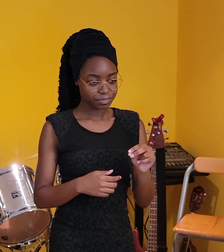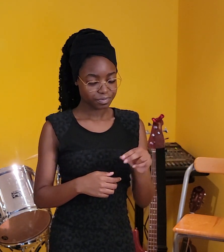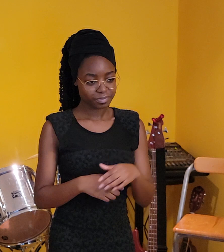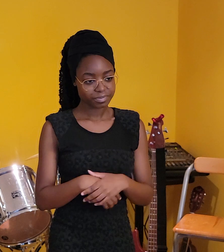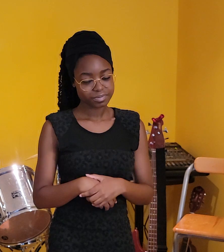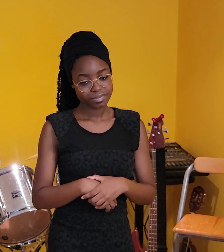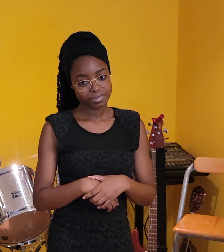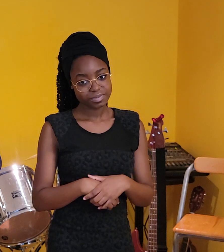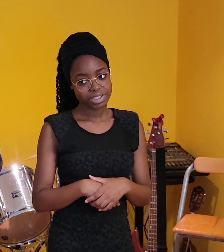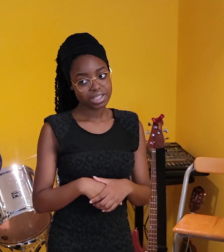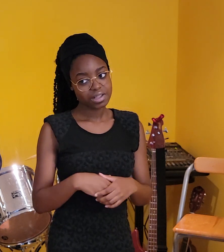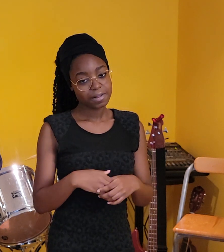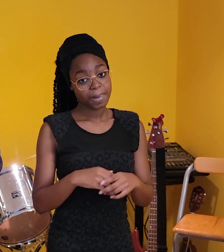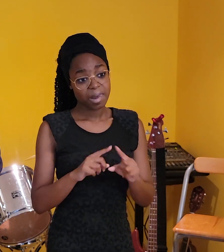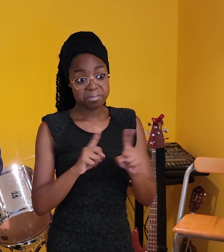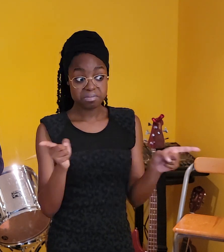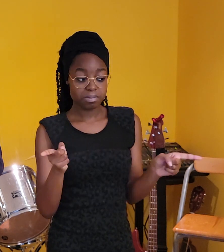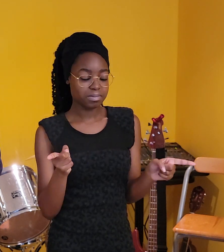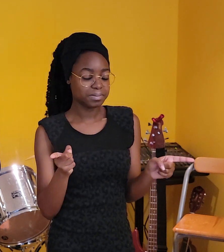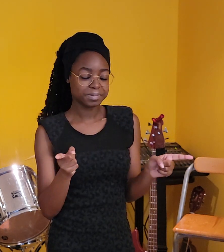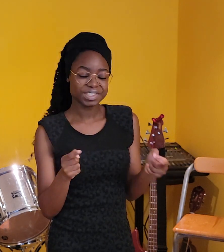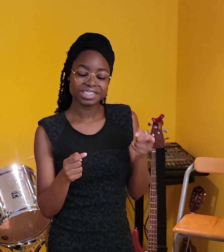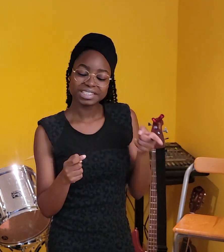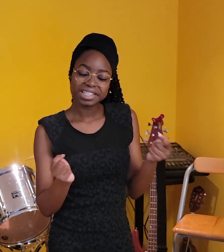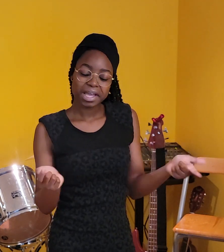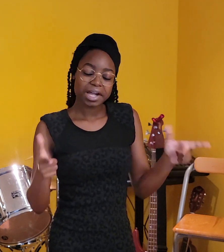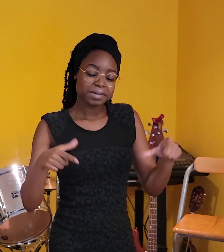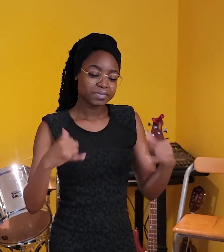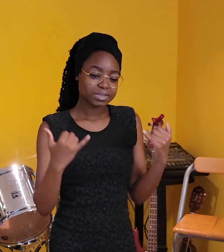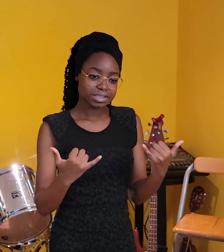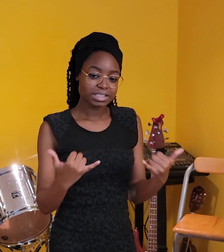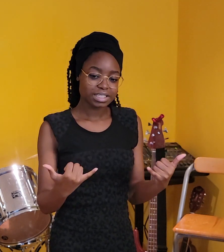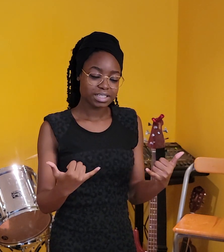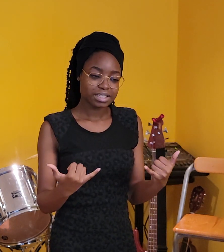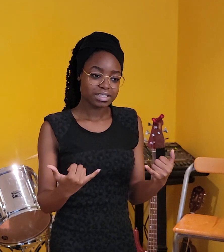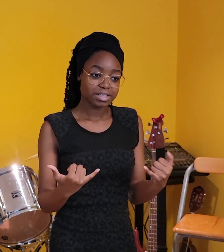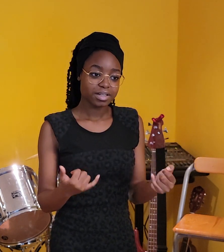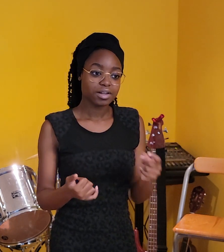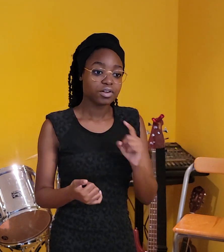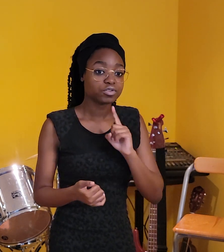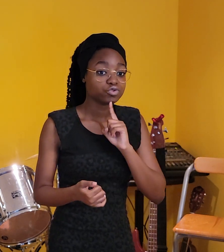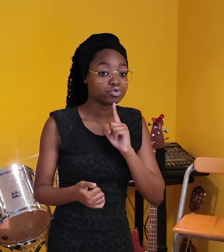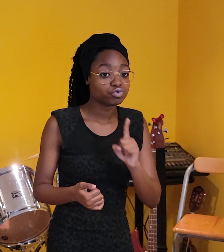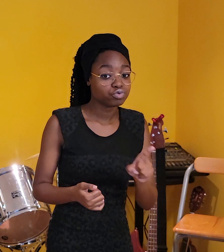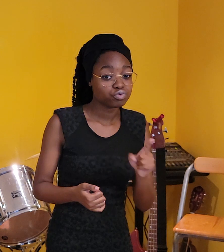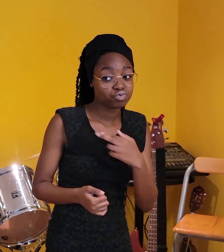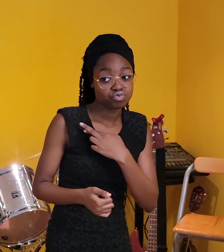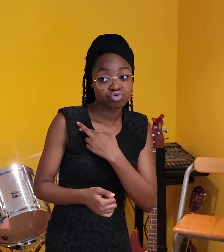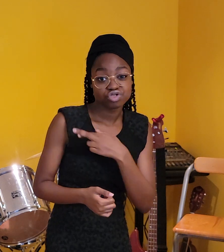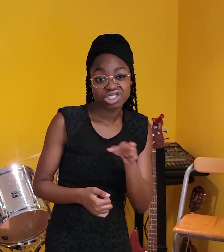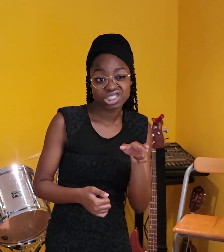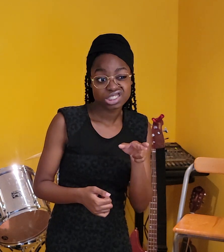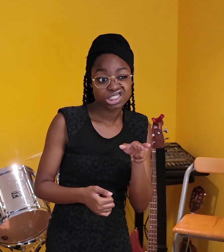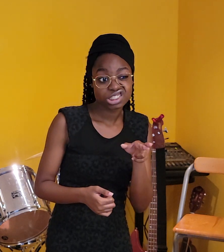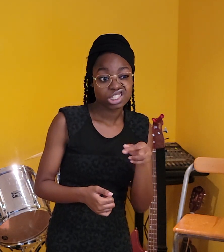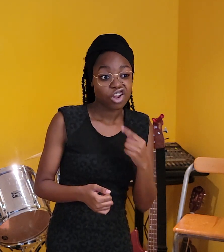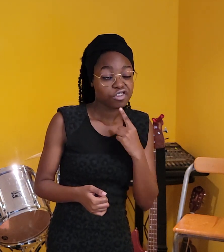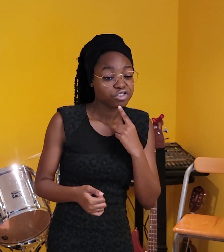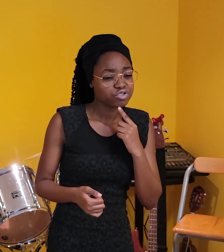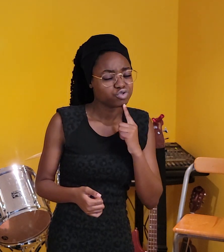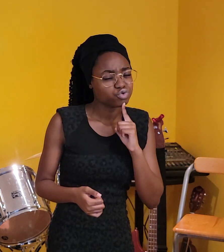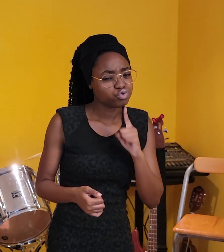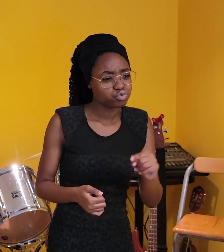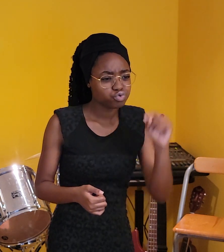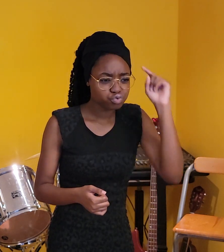sadly, that's what's happening today. You know, that's what's happening today, where true religion, the true faith of the church, as you